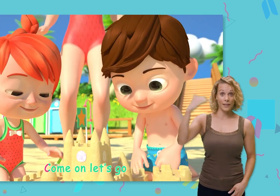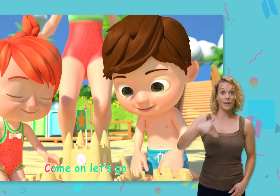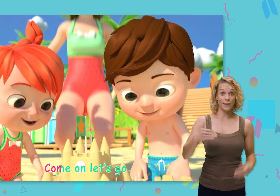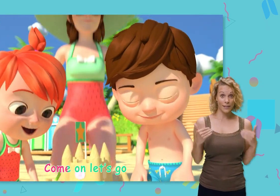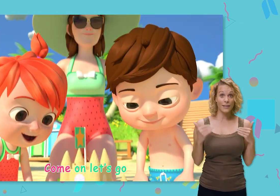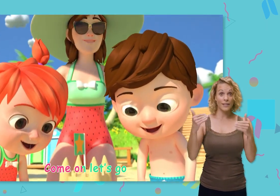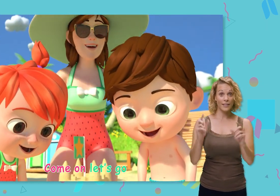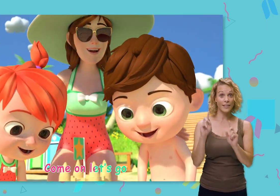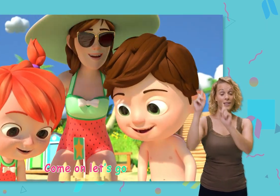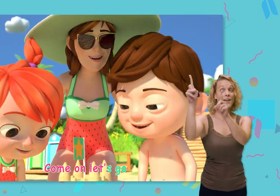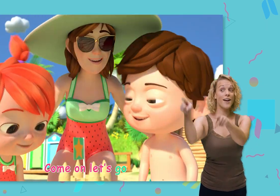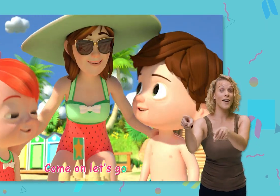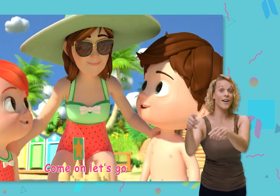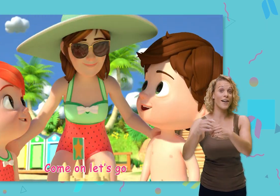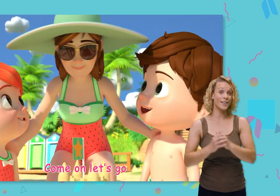Come on, let's go.